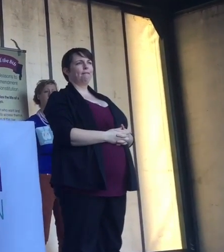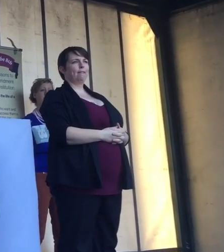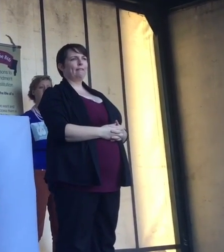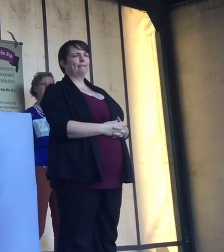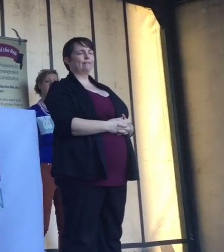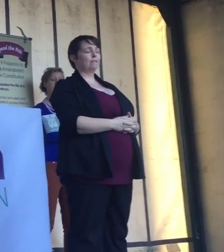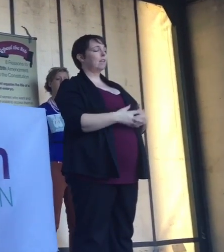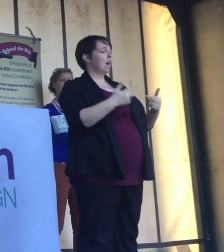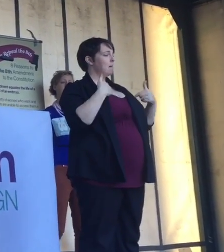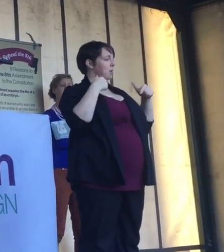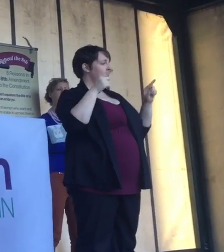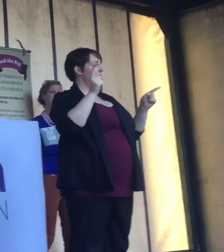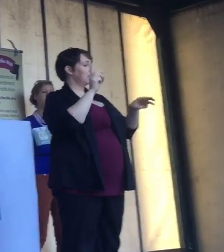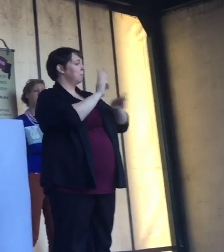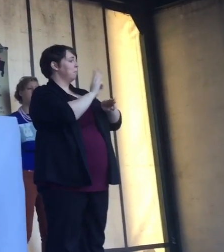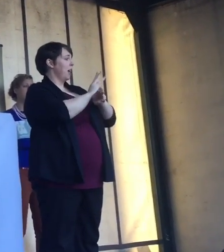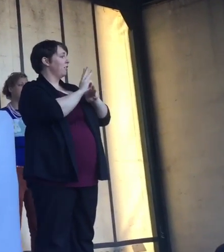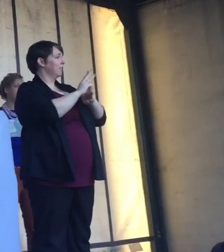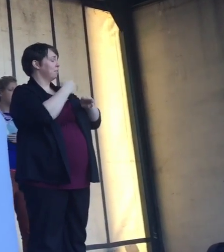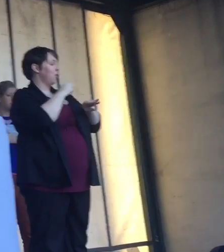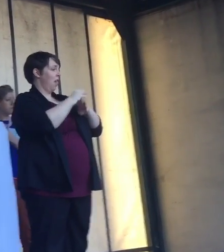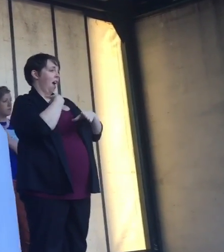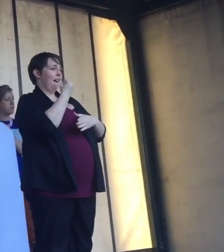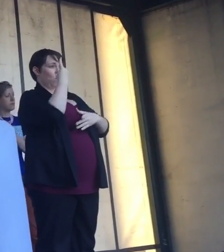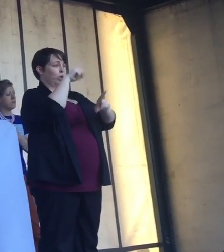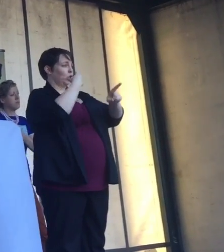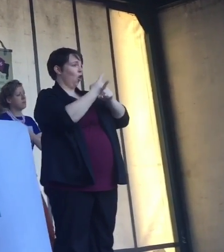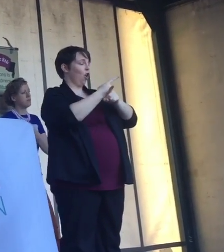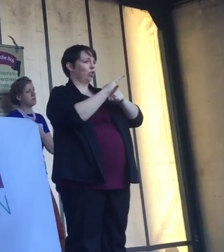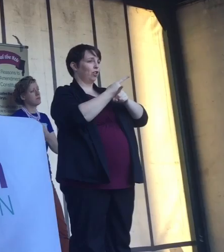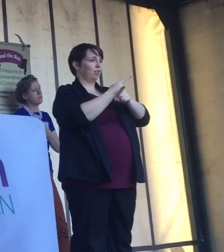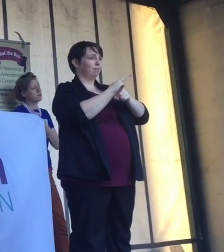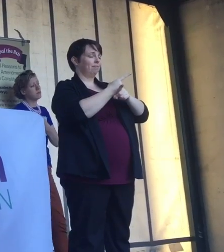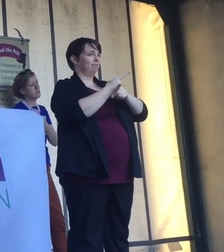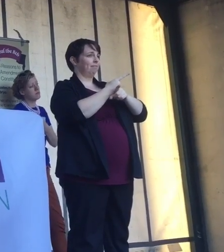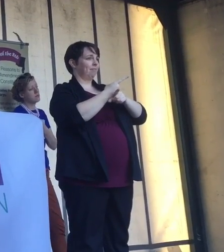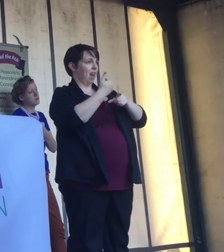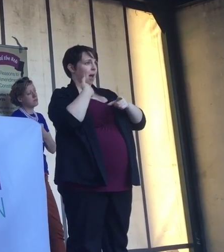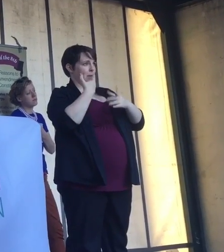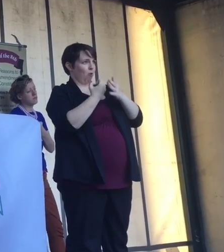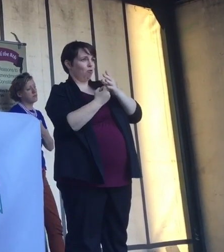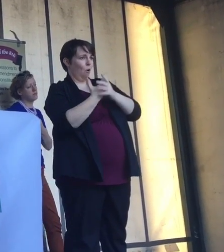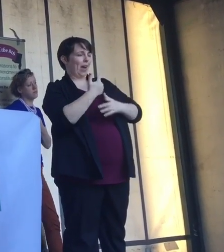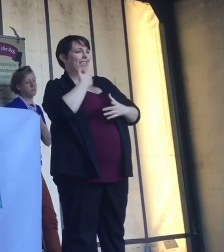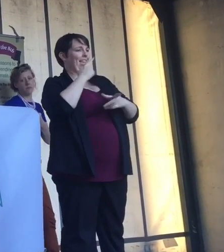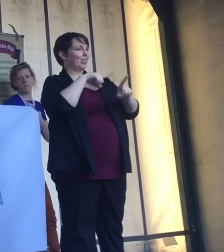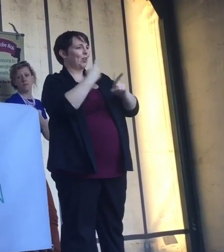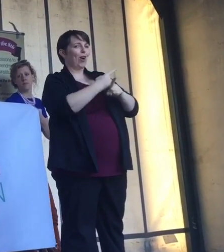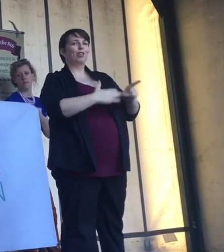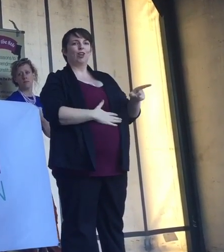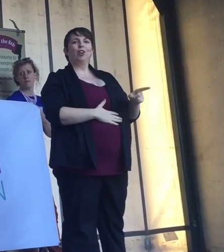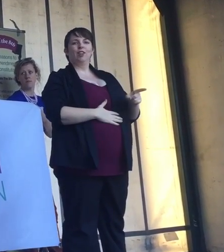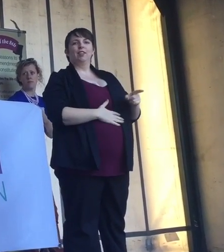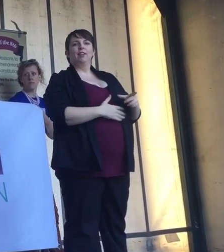And I'm here as a parent. I'm here as a parent to one daughter who's growing another. And